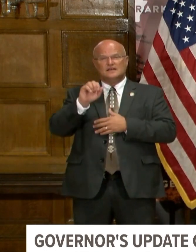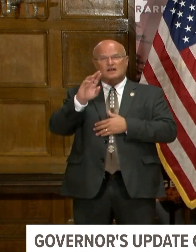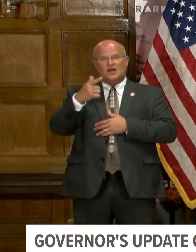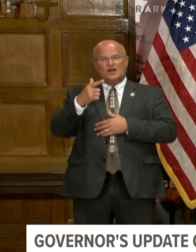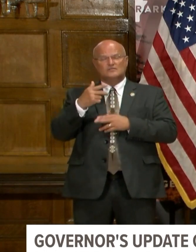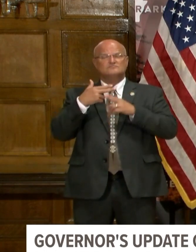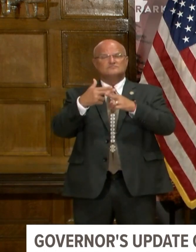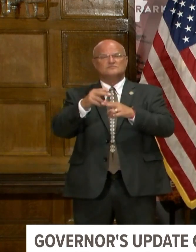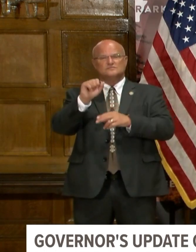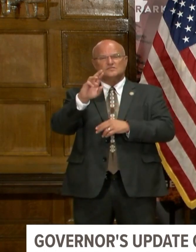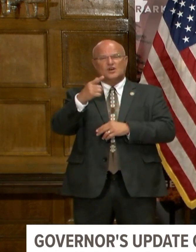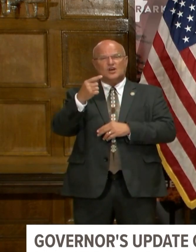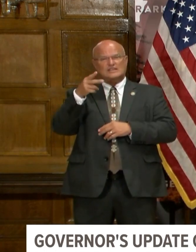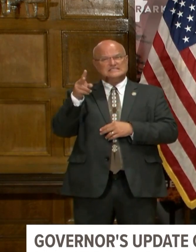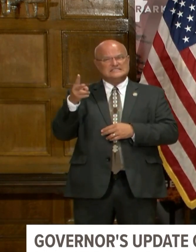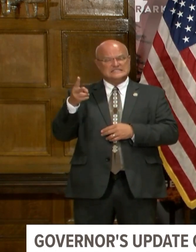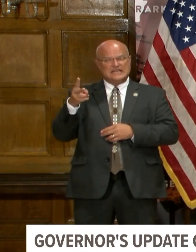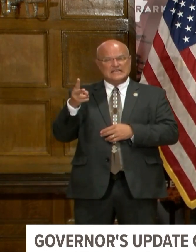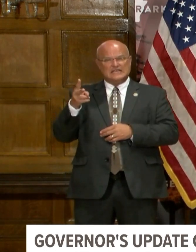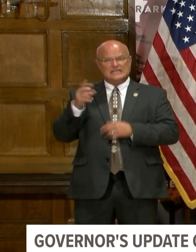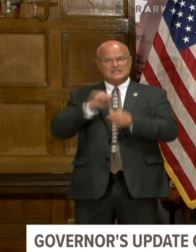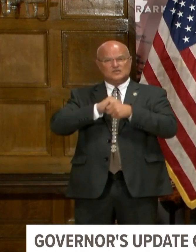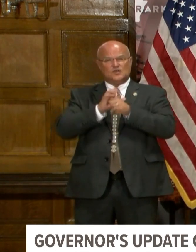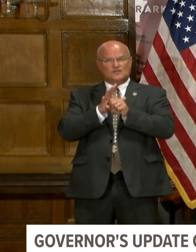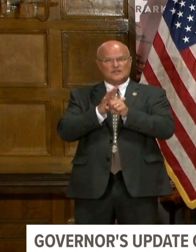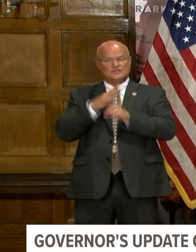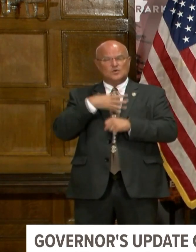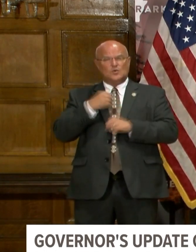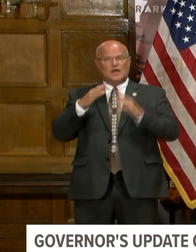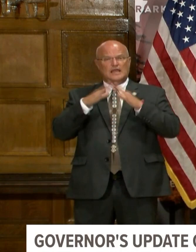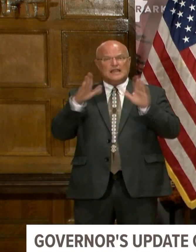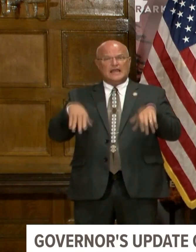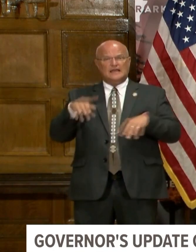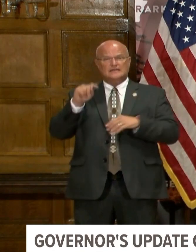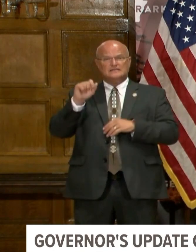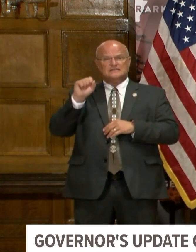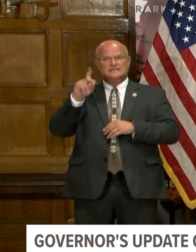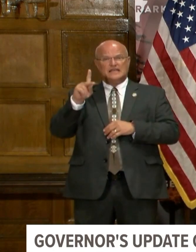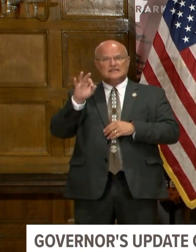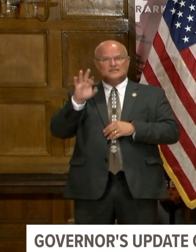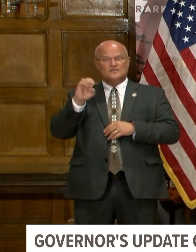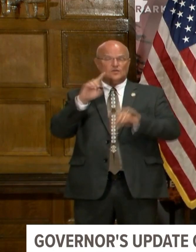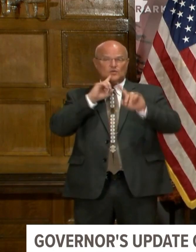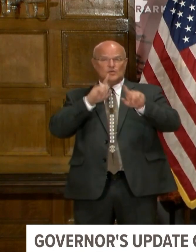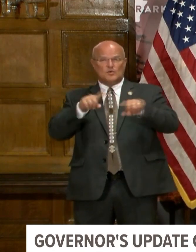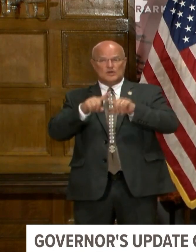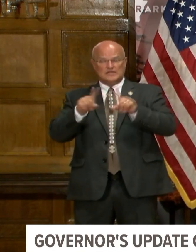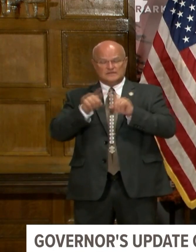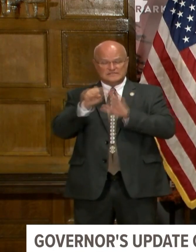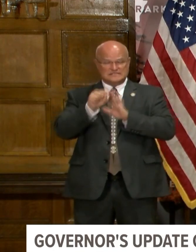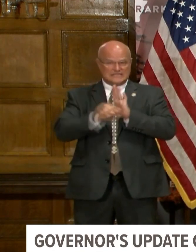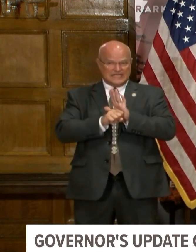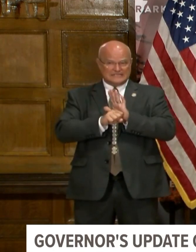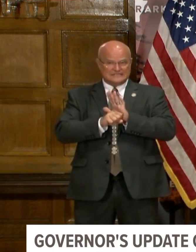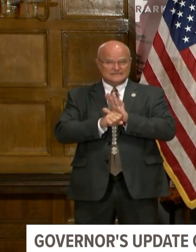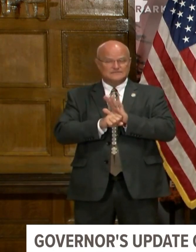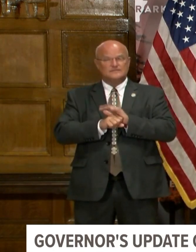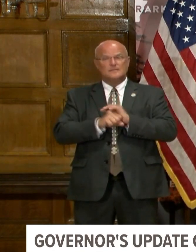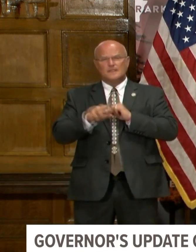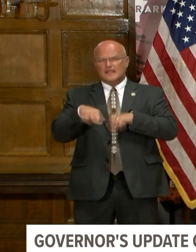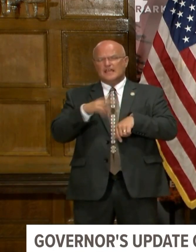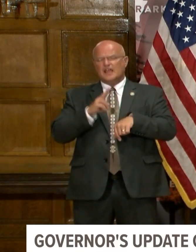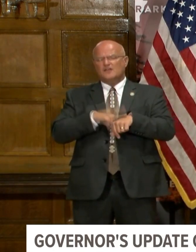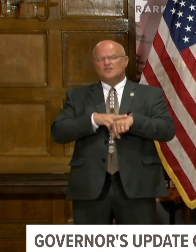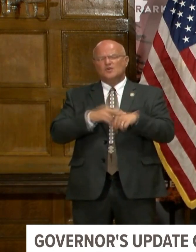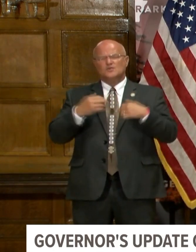you referenced the August 2nd coronavirus White House Task Force report on different states. And of course, there's